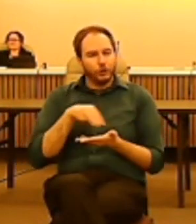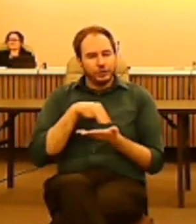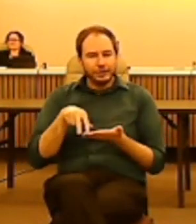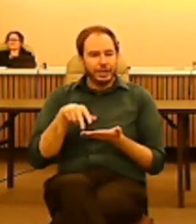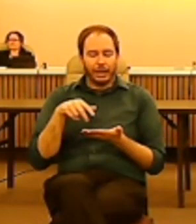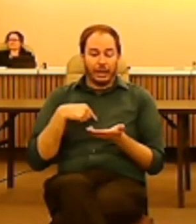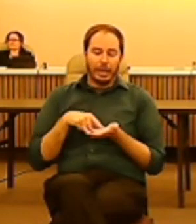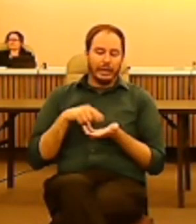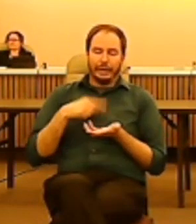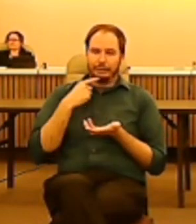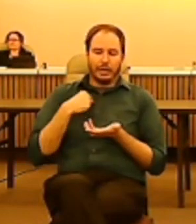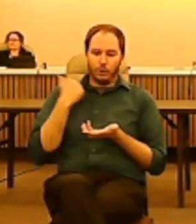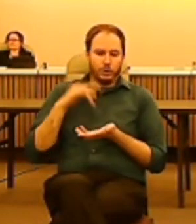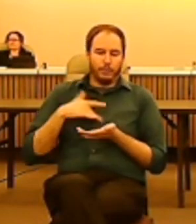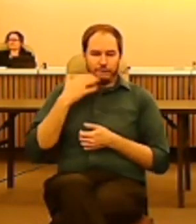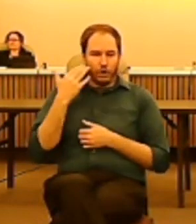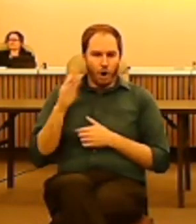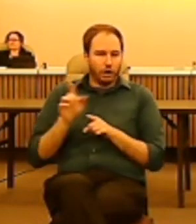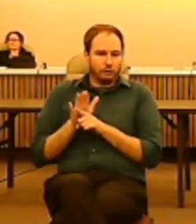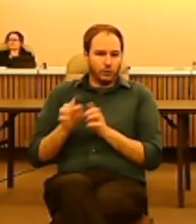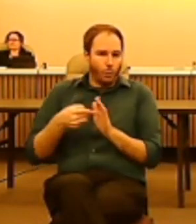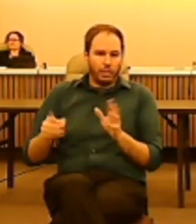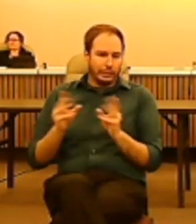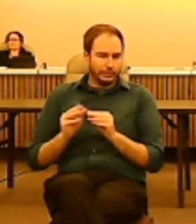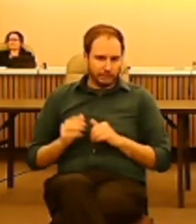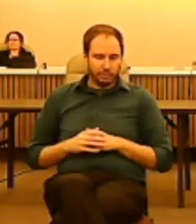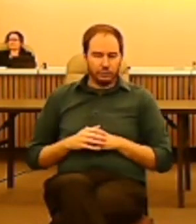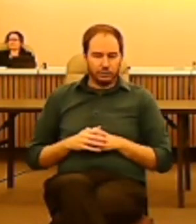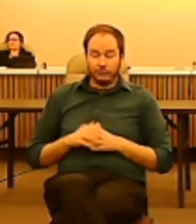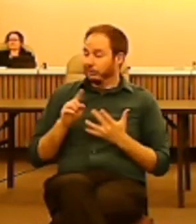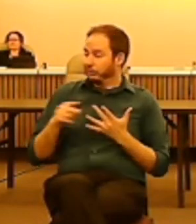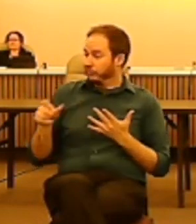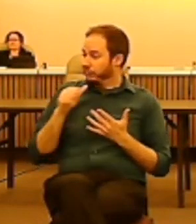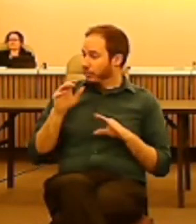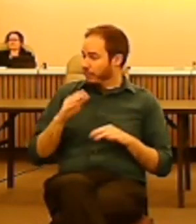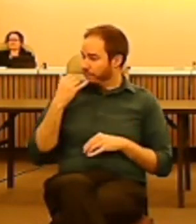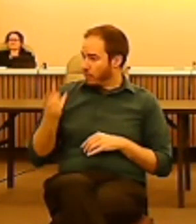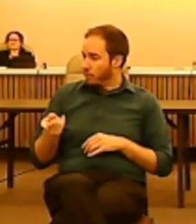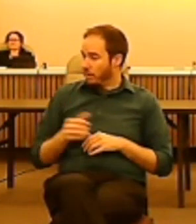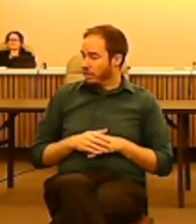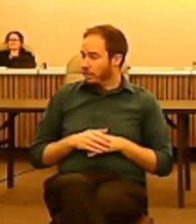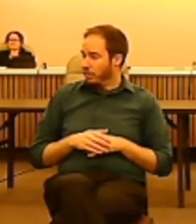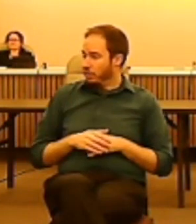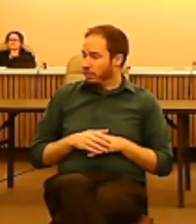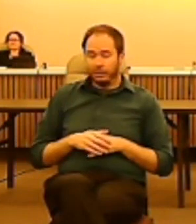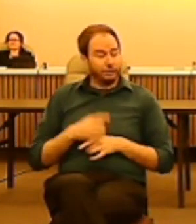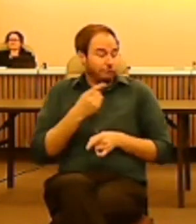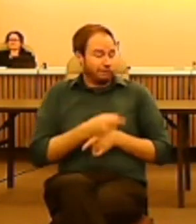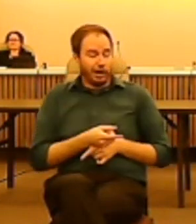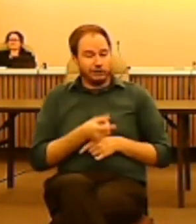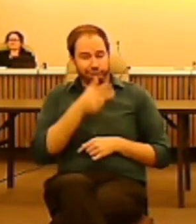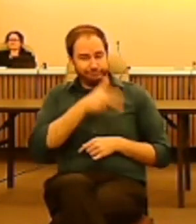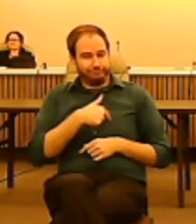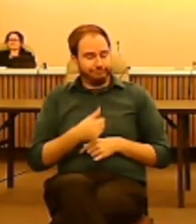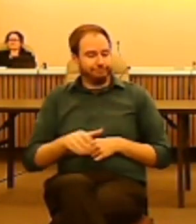phone. I can't tell you the date. I'm not touching it. Your phone's misbehaving? I'm sorry. Your phone's misbehaving? It's misbehaving, Yep.